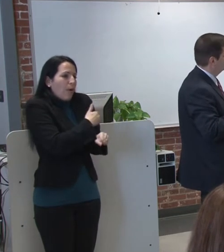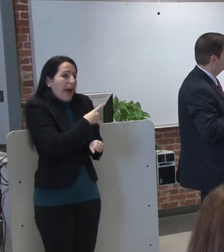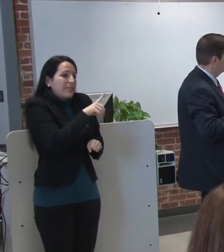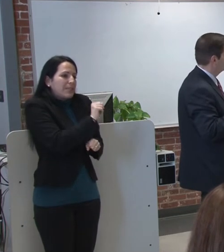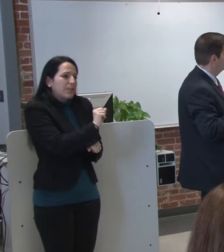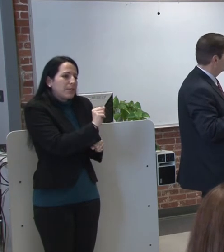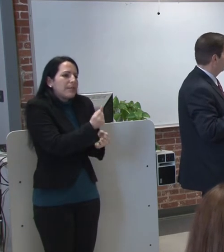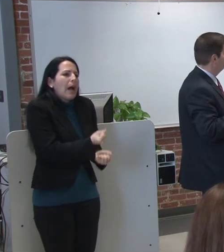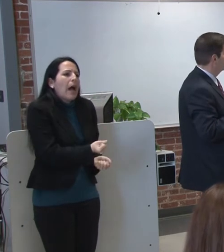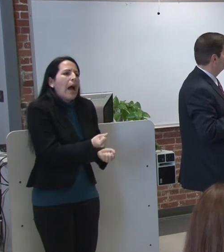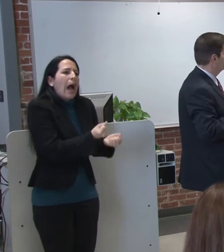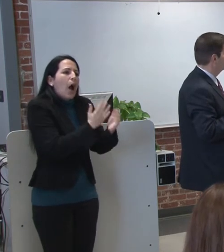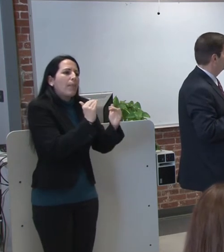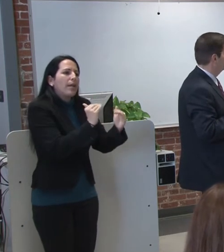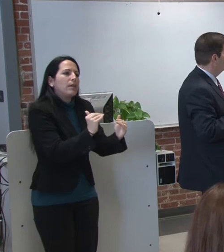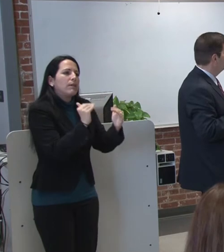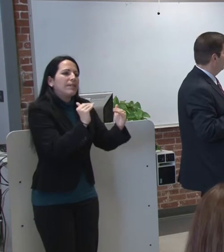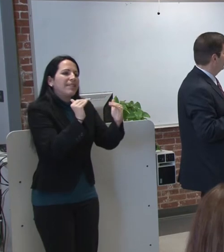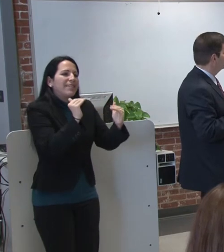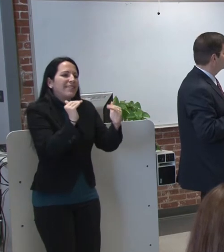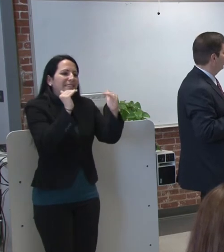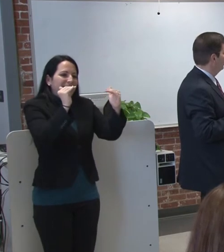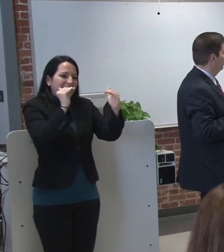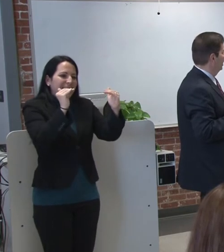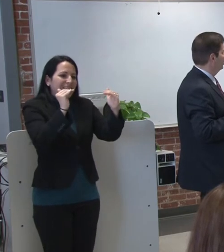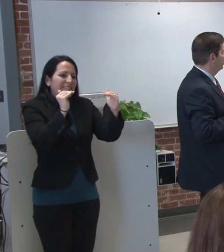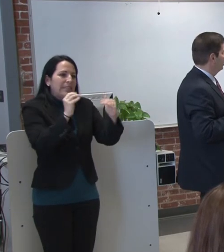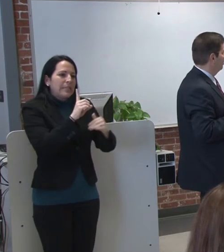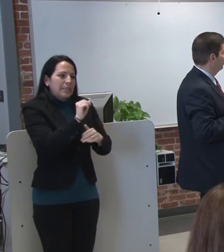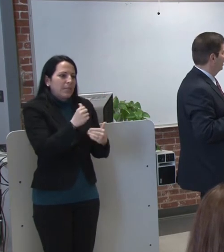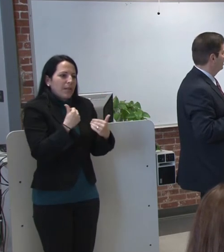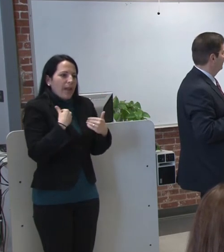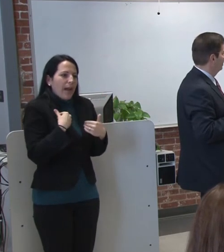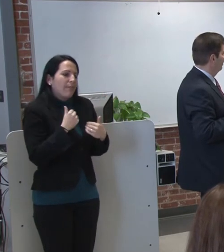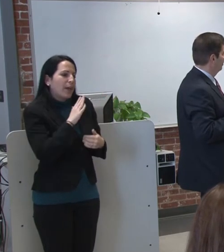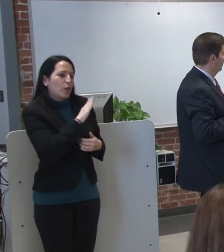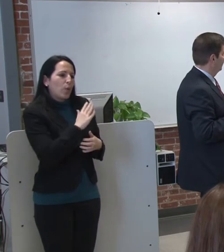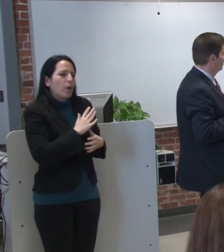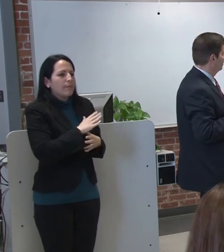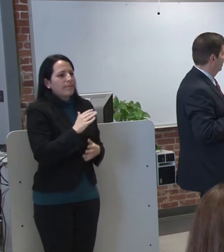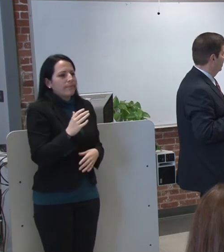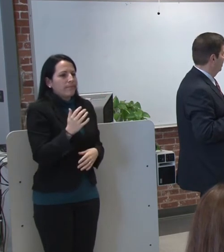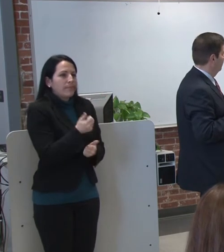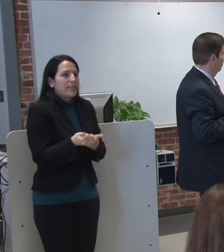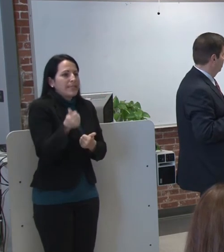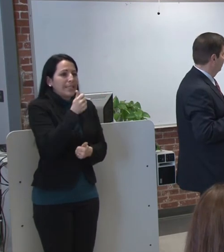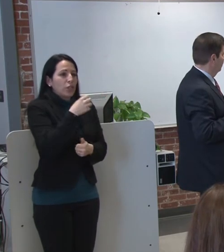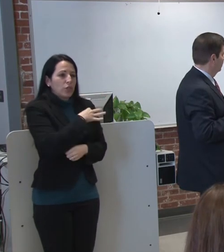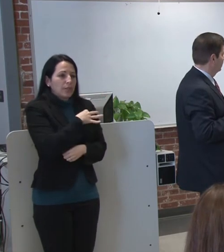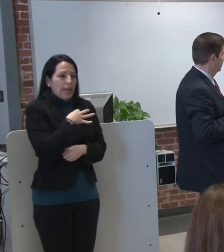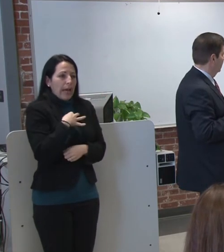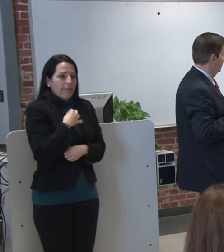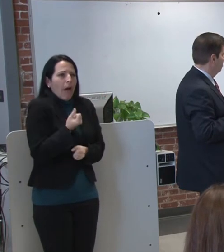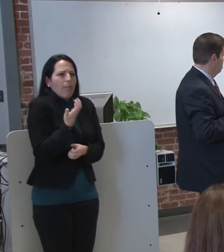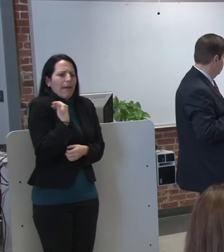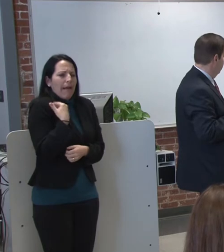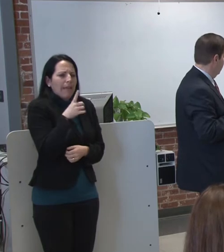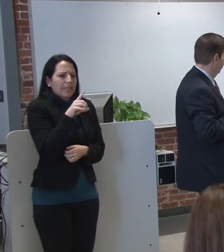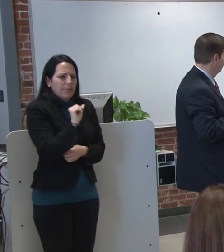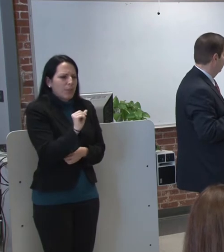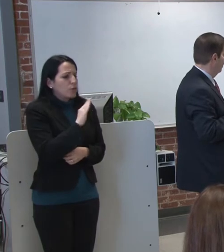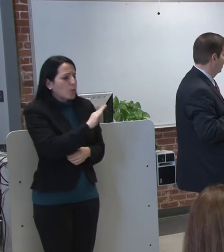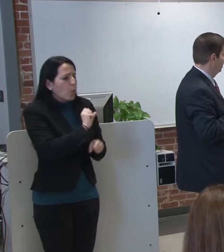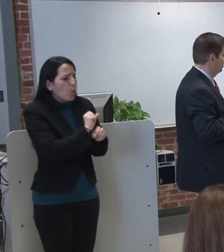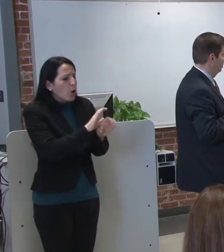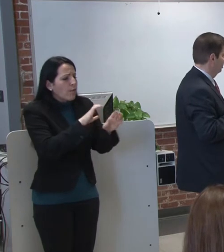positions, like how many of your senior staff might have a disability. But again, just a general sense of the demographics of your workforce, with if